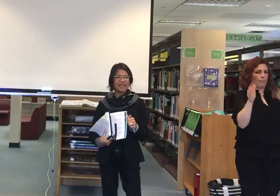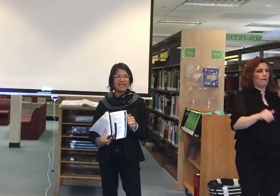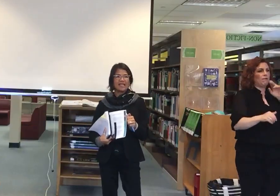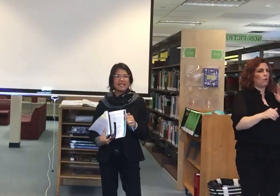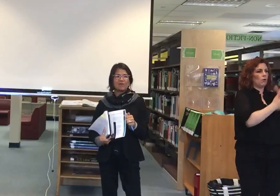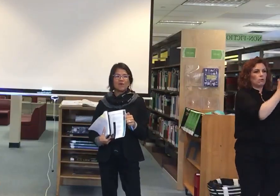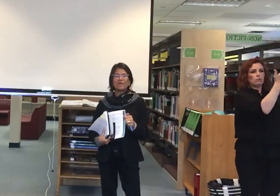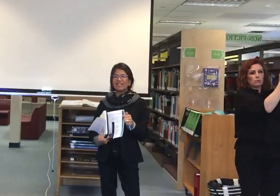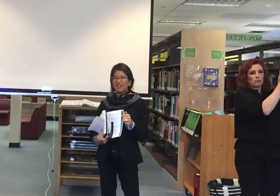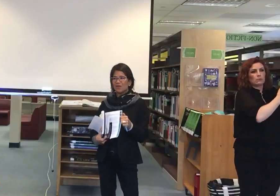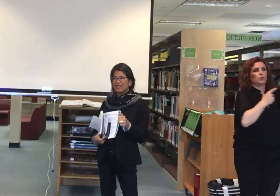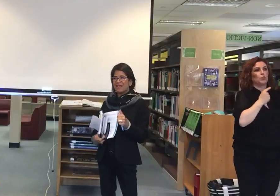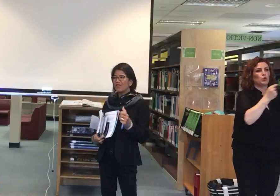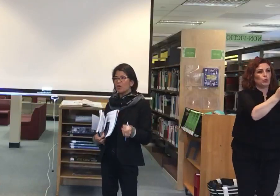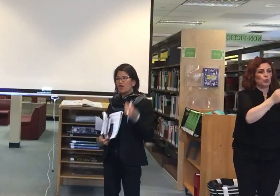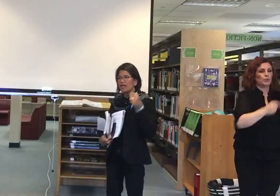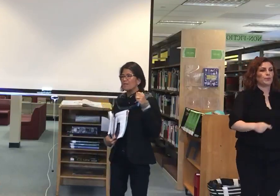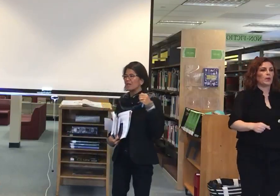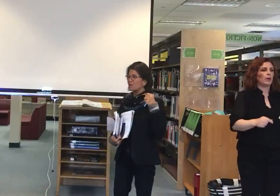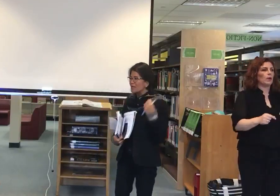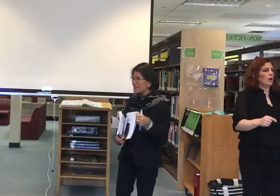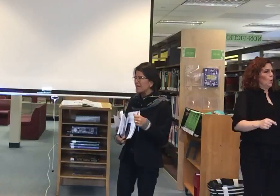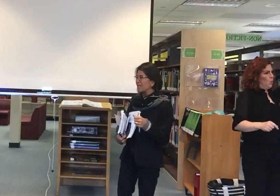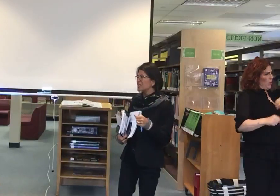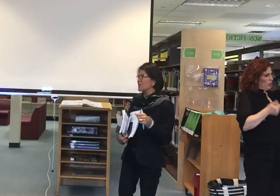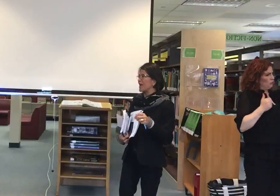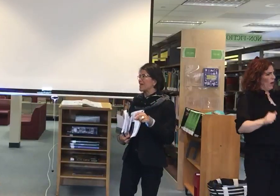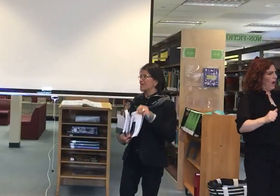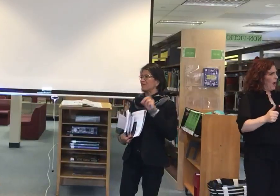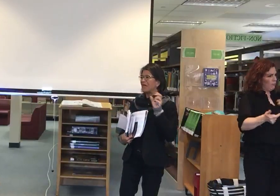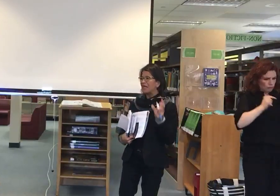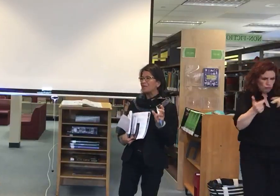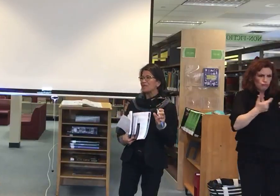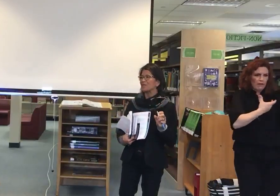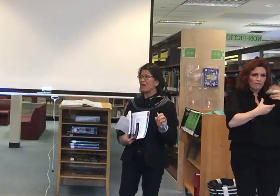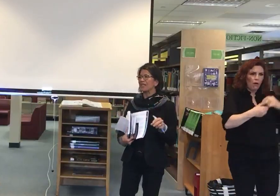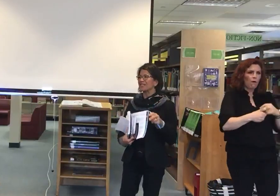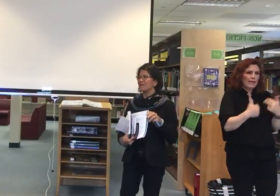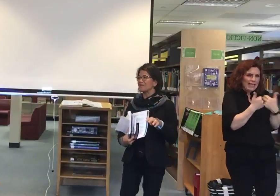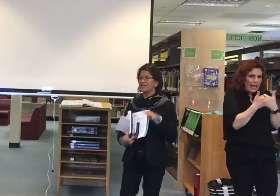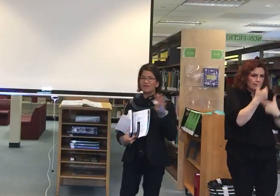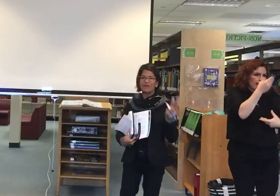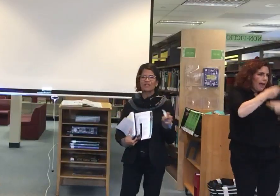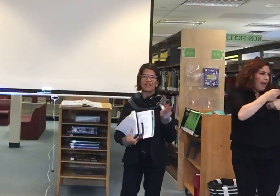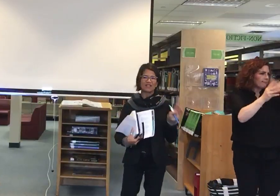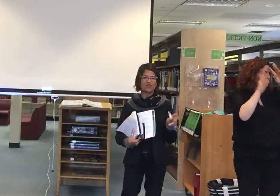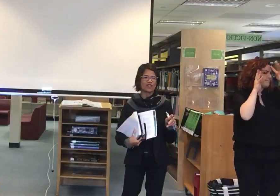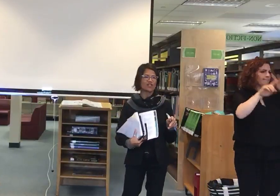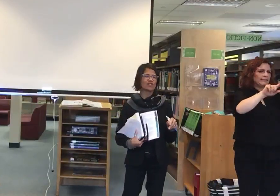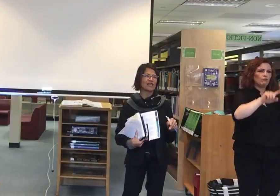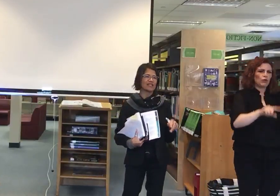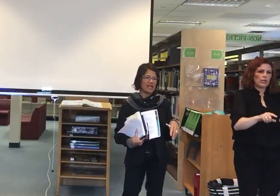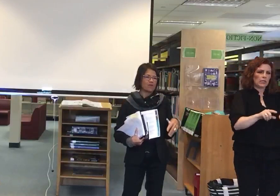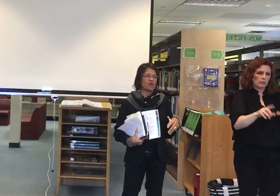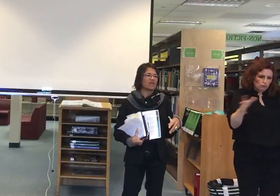education. What we did notice, even though we tried to make it really engaging, we added some games and we added some different structures to help sort of